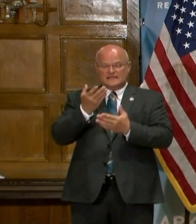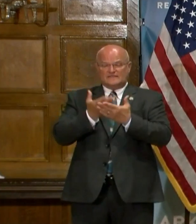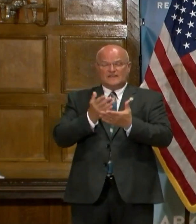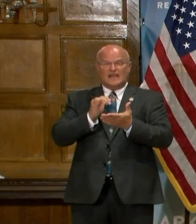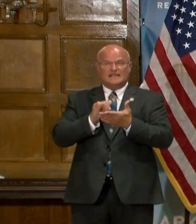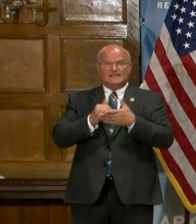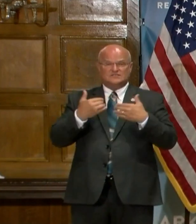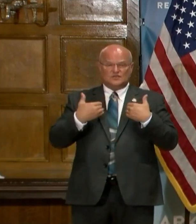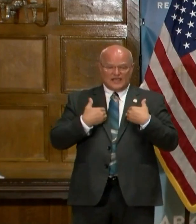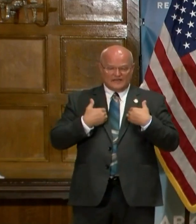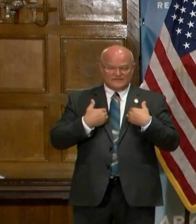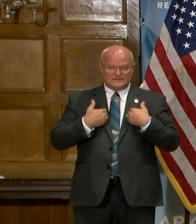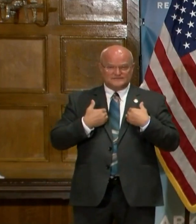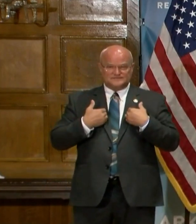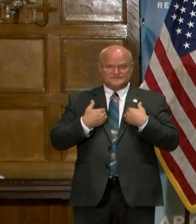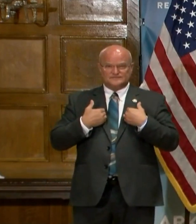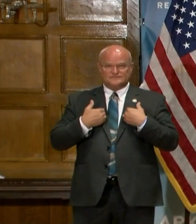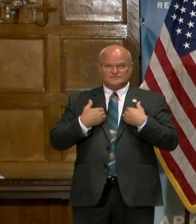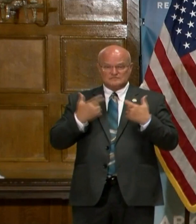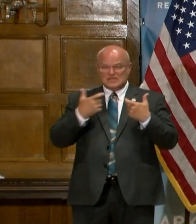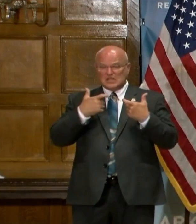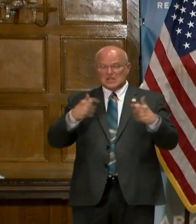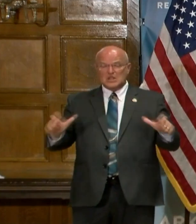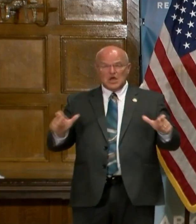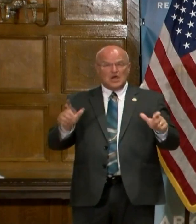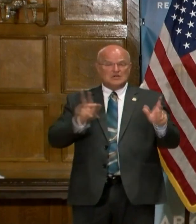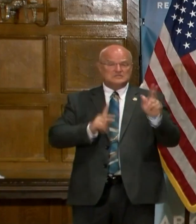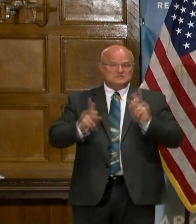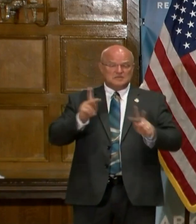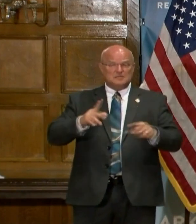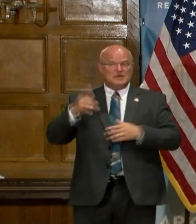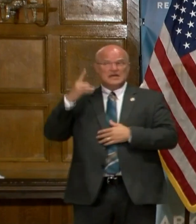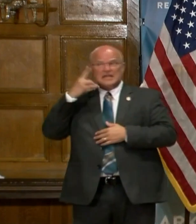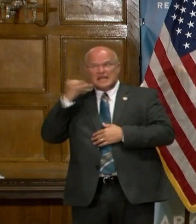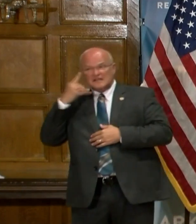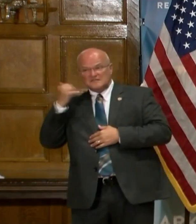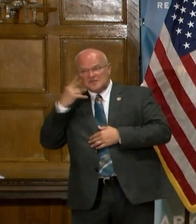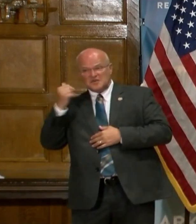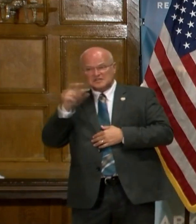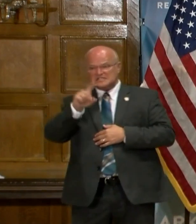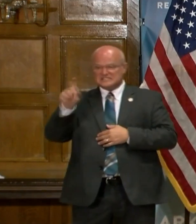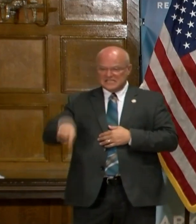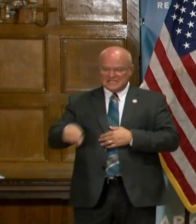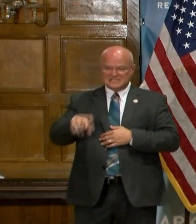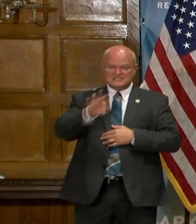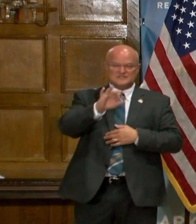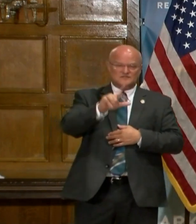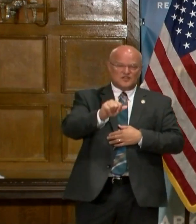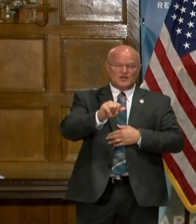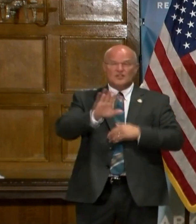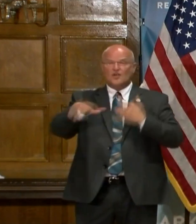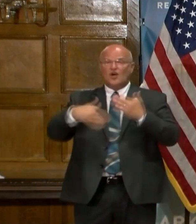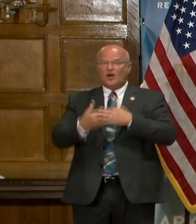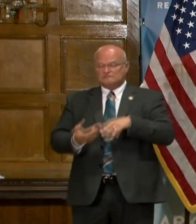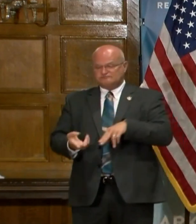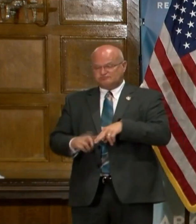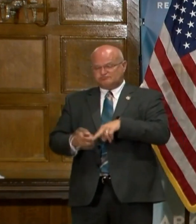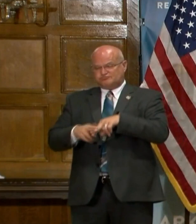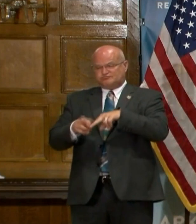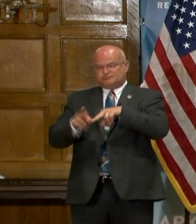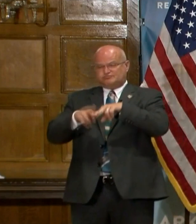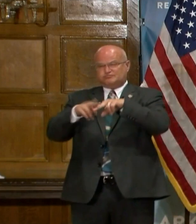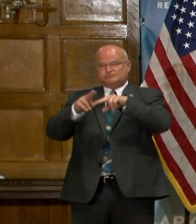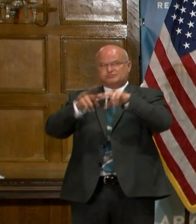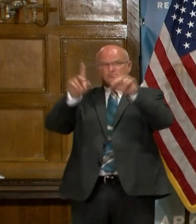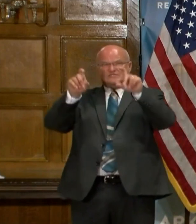fact that you've got large populations in California, Texas, Florida. They're all increasing their testing